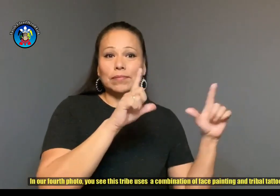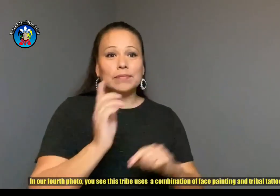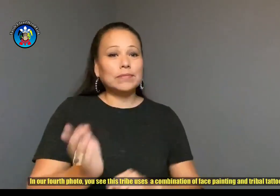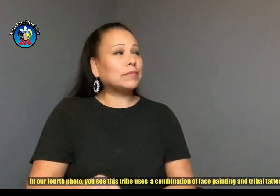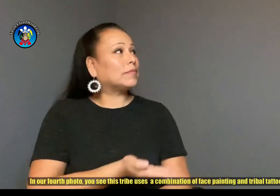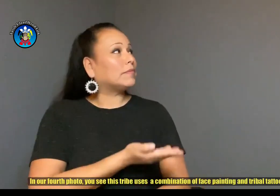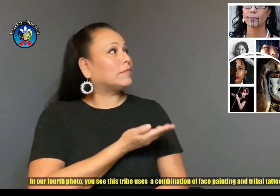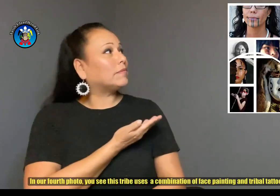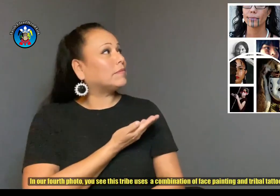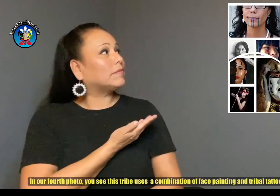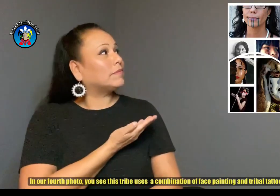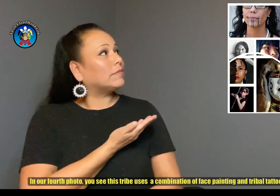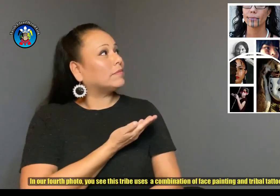Now here's our fourth photo.